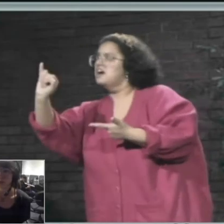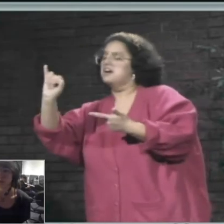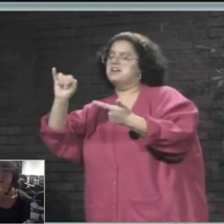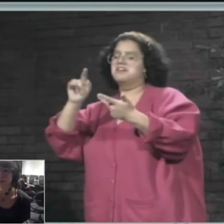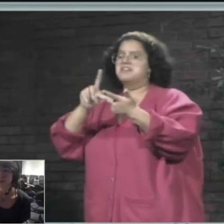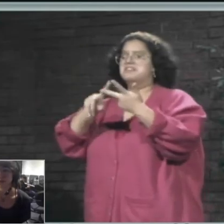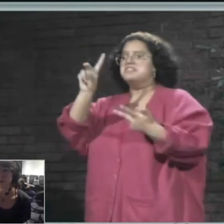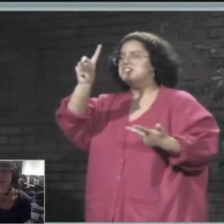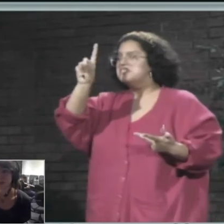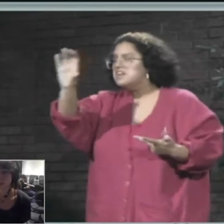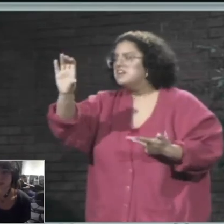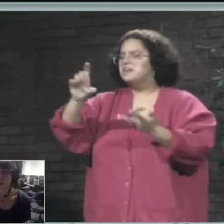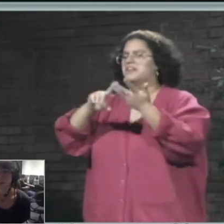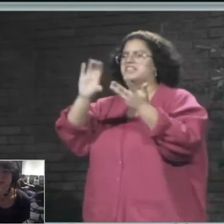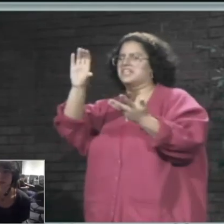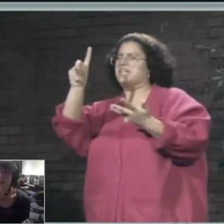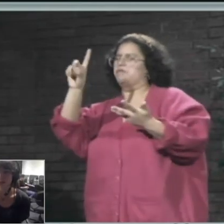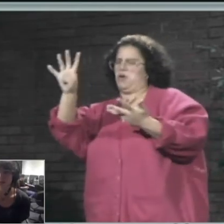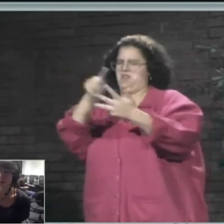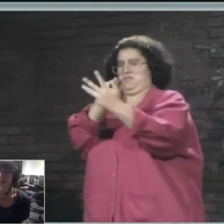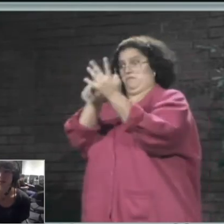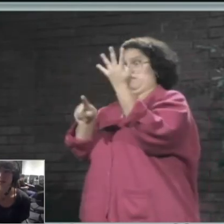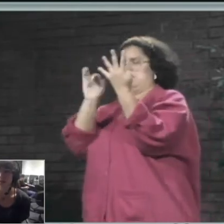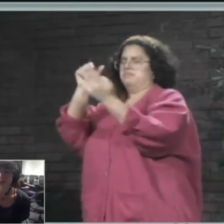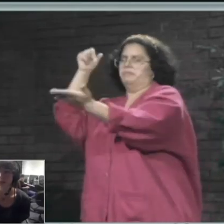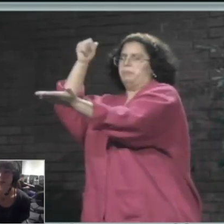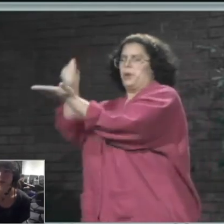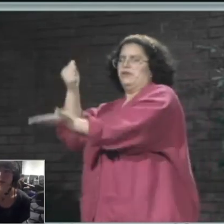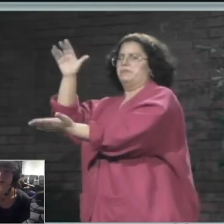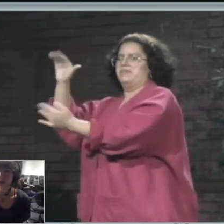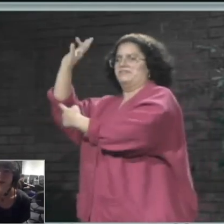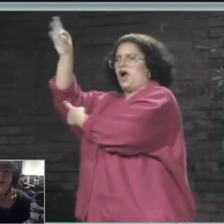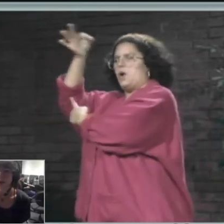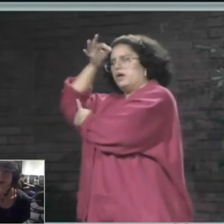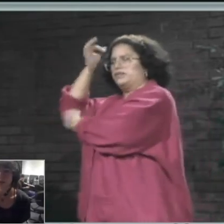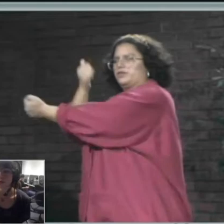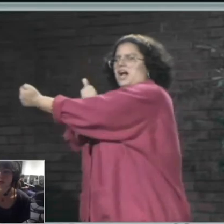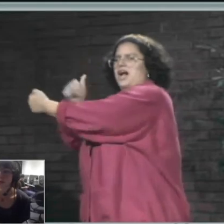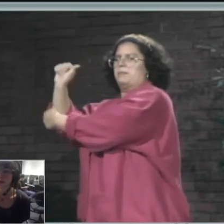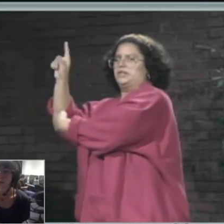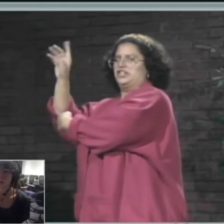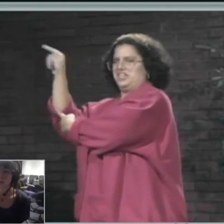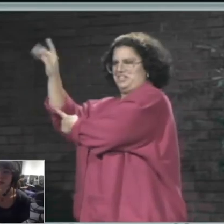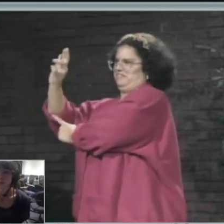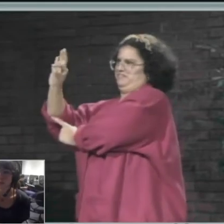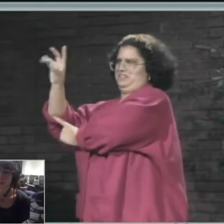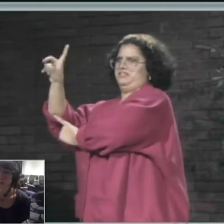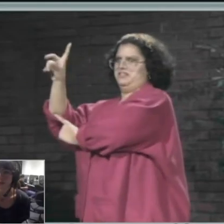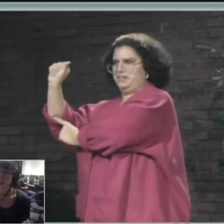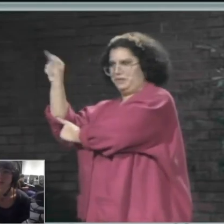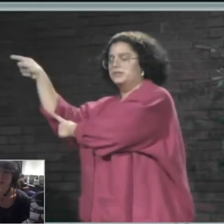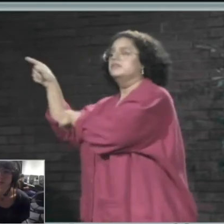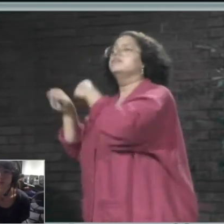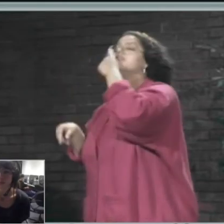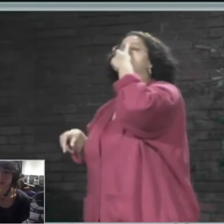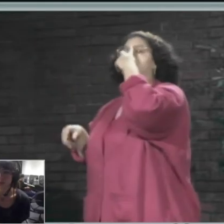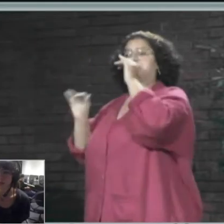will definitely need to be taking medications like DC, D4. That will really help your body do the job that the white blood cells